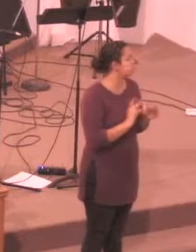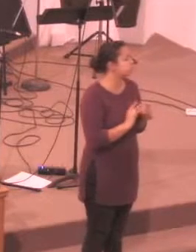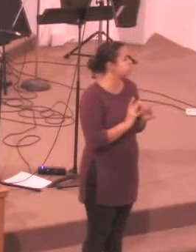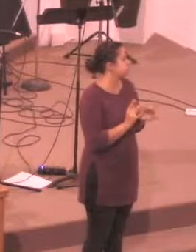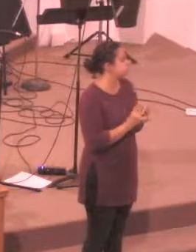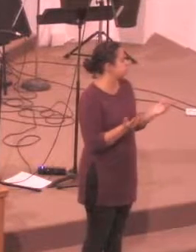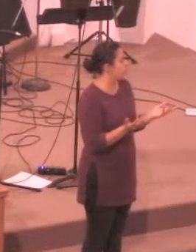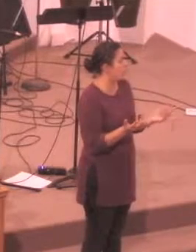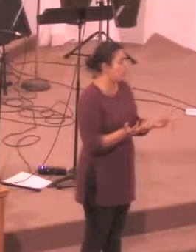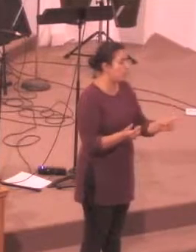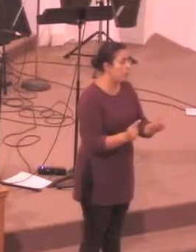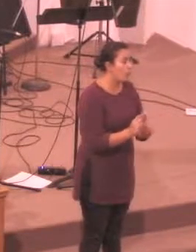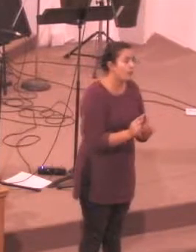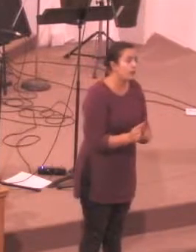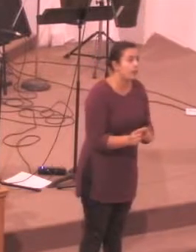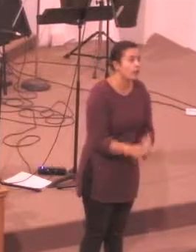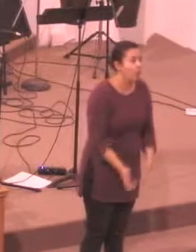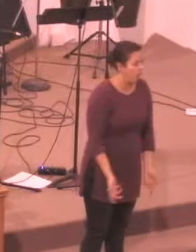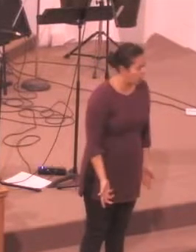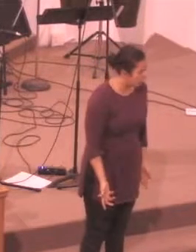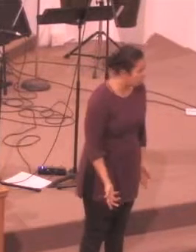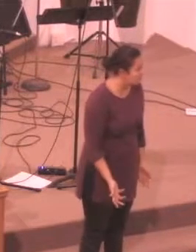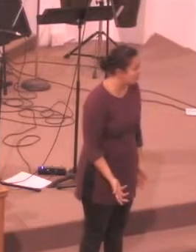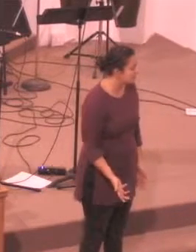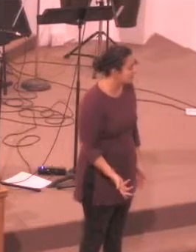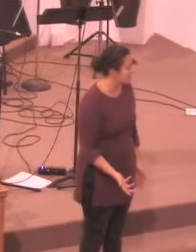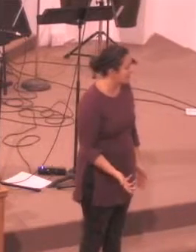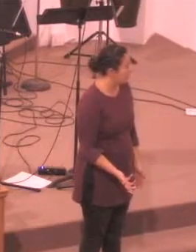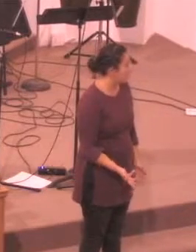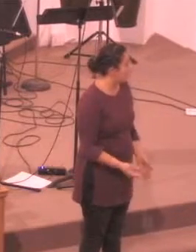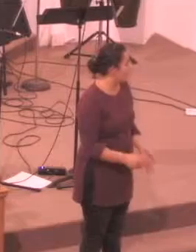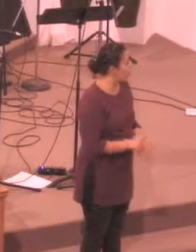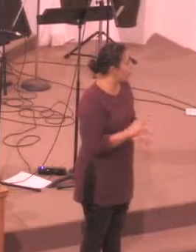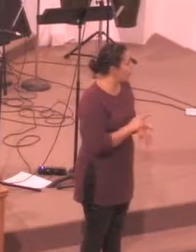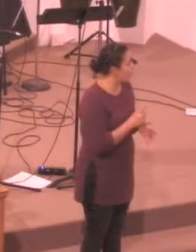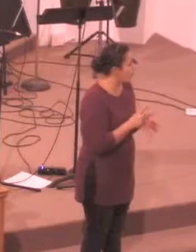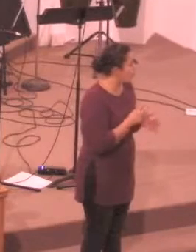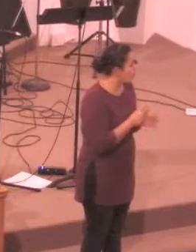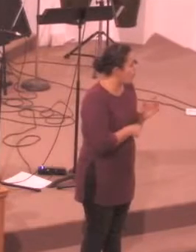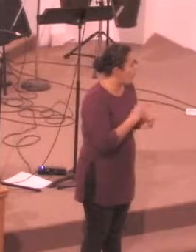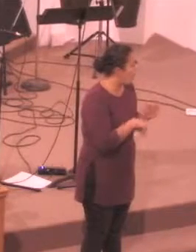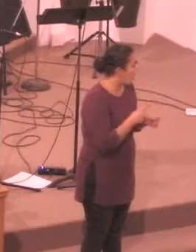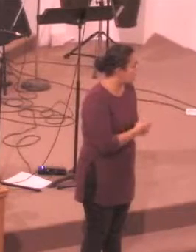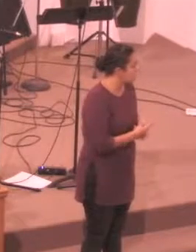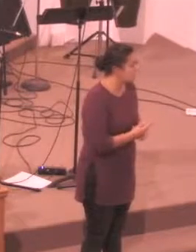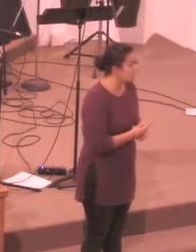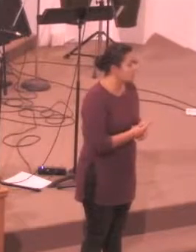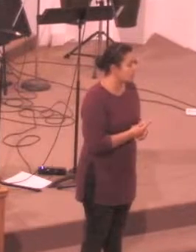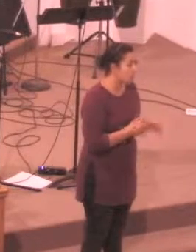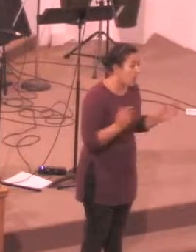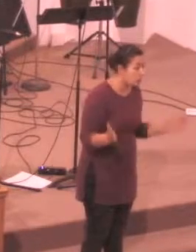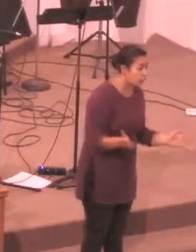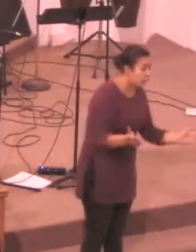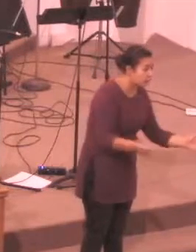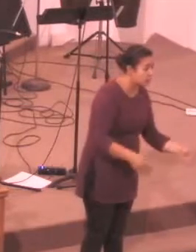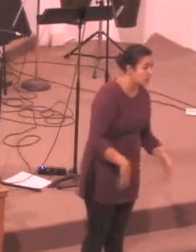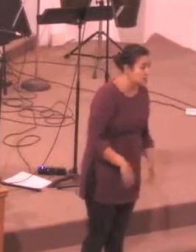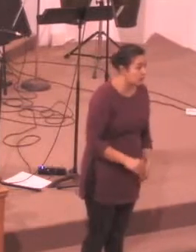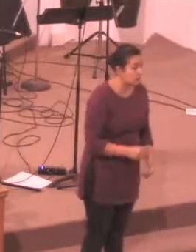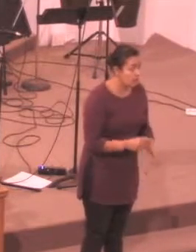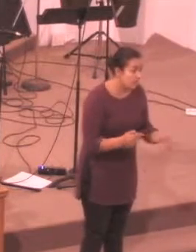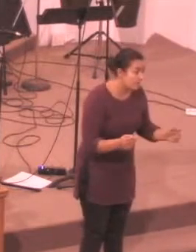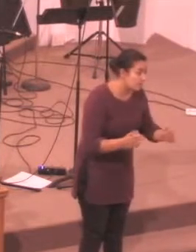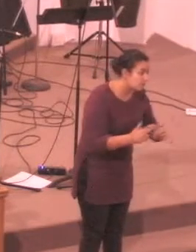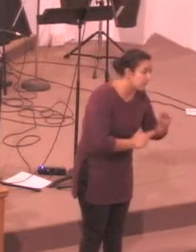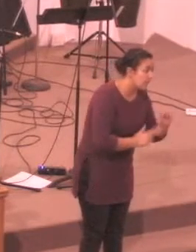Words, but what kind of words? Are we edifying people? Are we lifting people up? Are we speaking